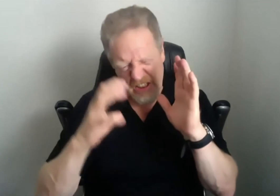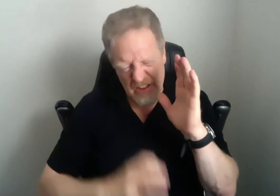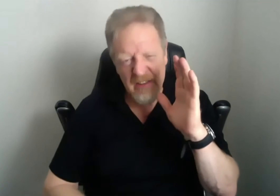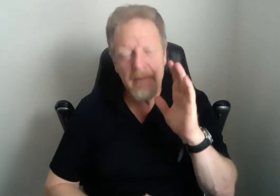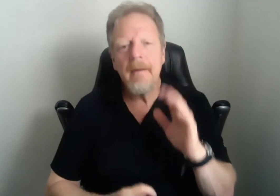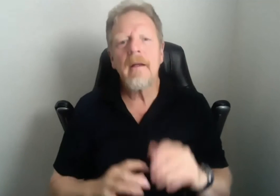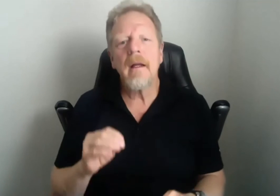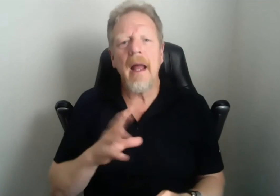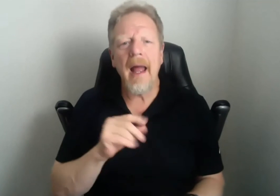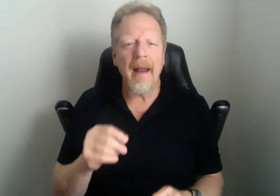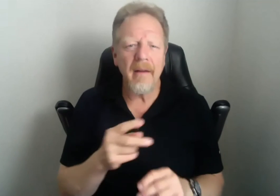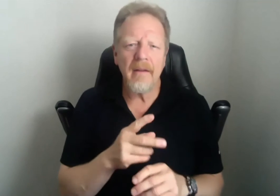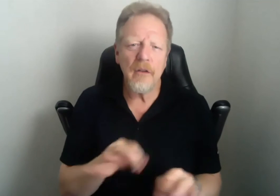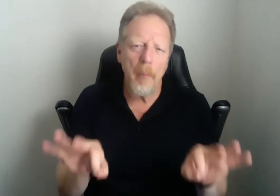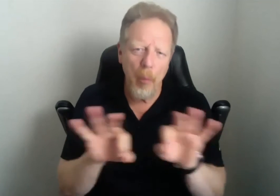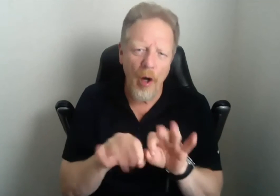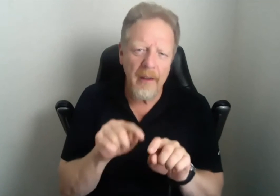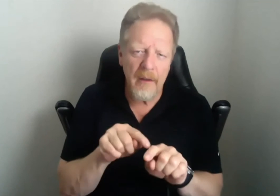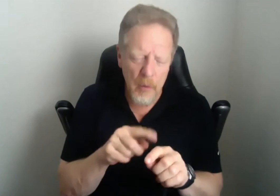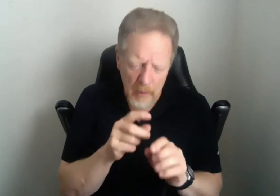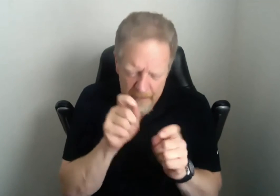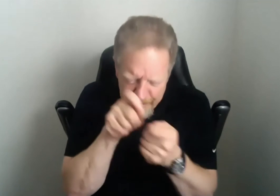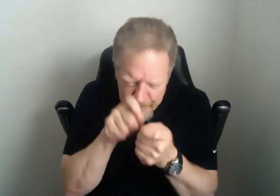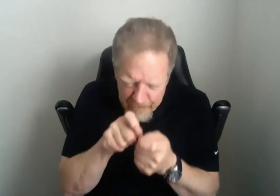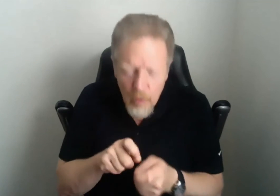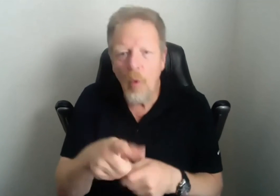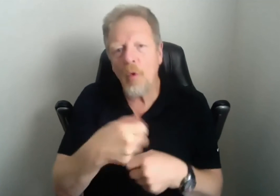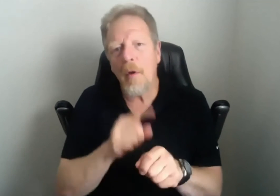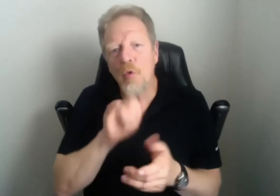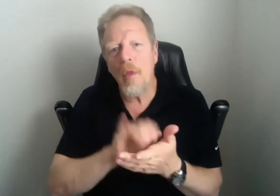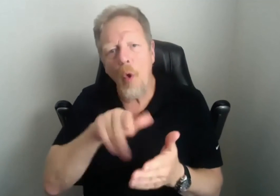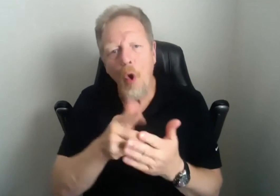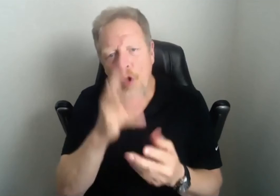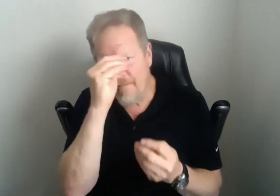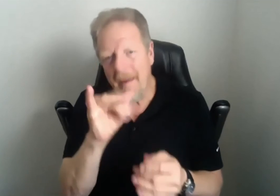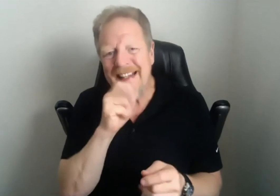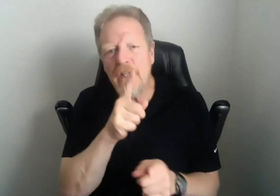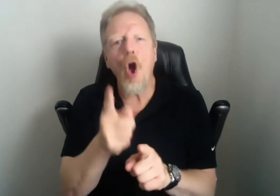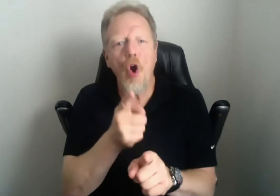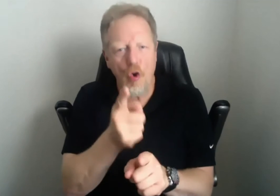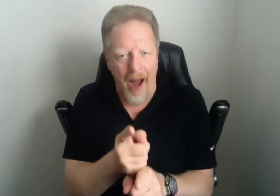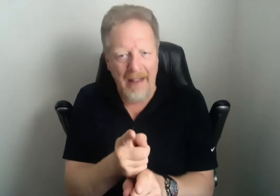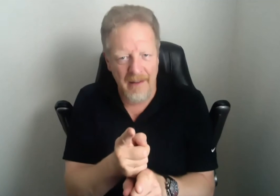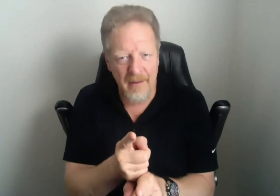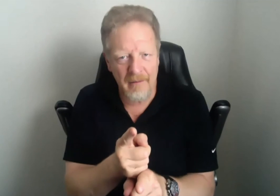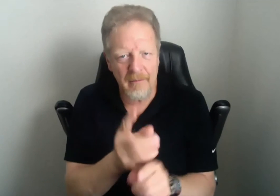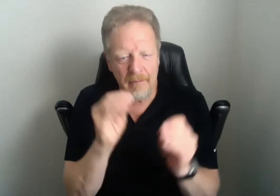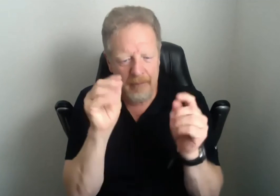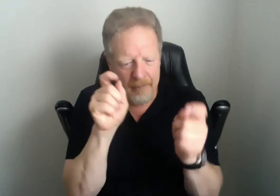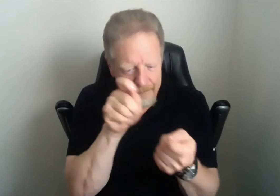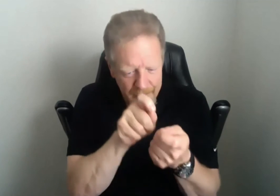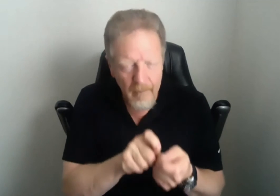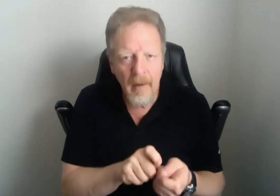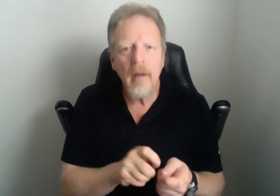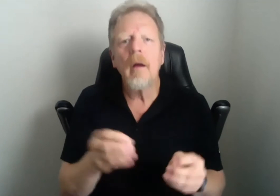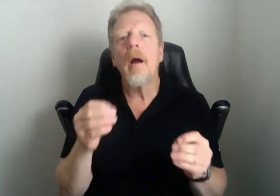and intricate, and you want to make sure all your information is correct, because maybe more